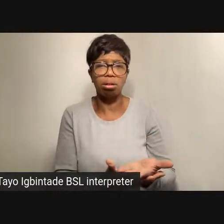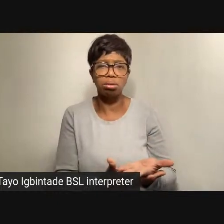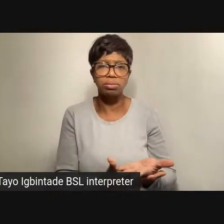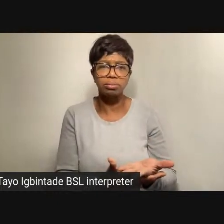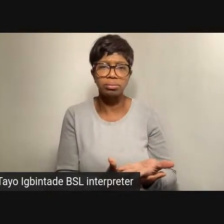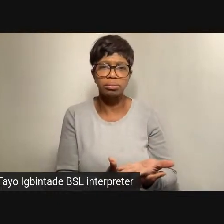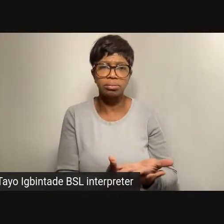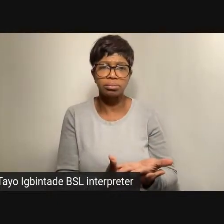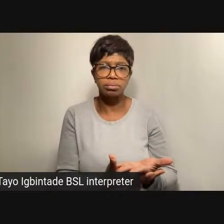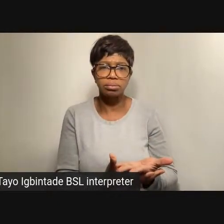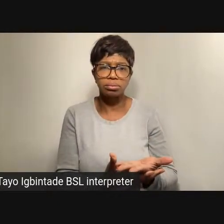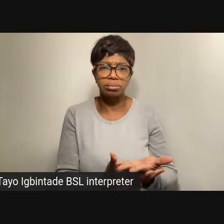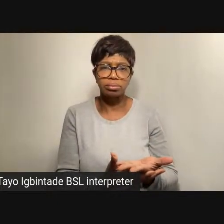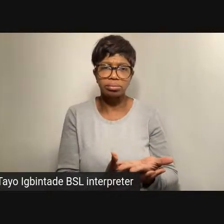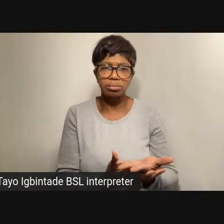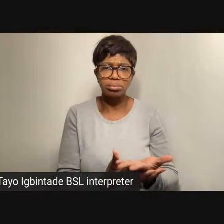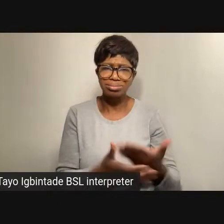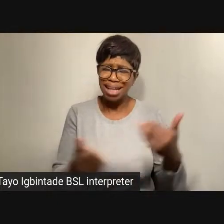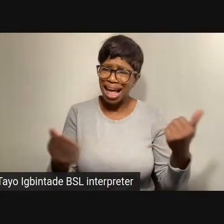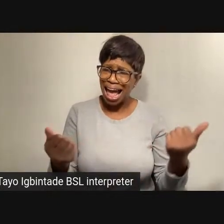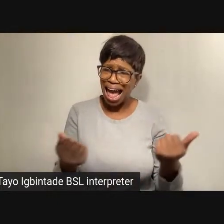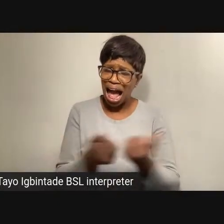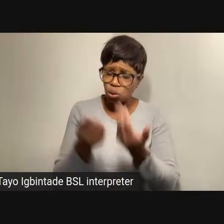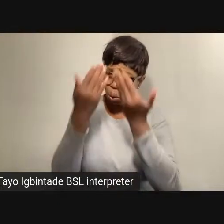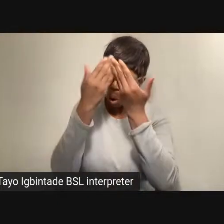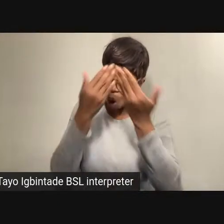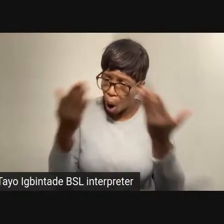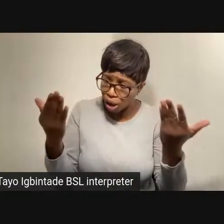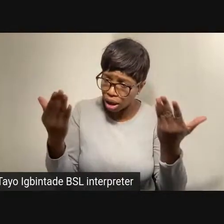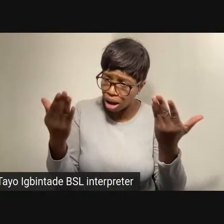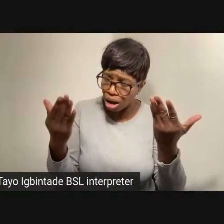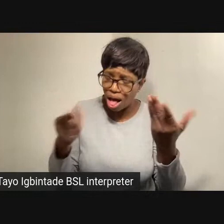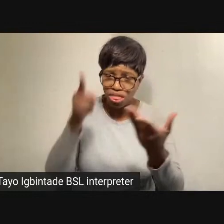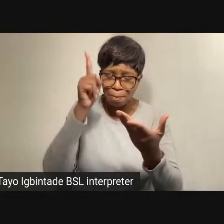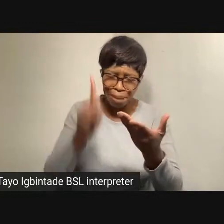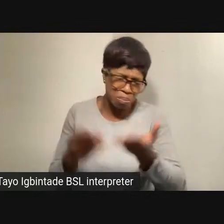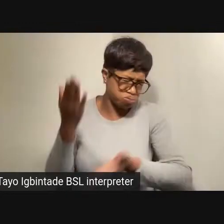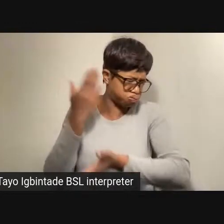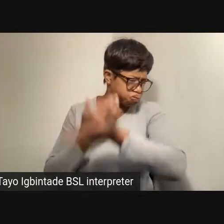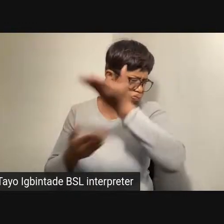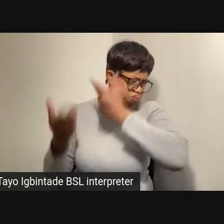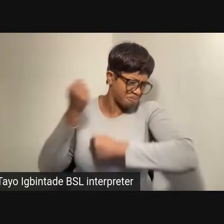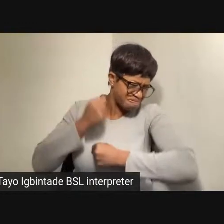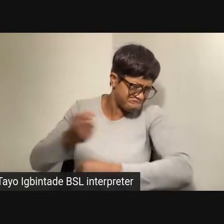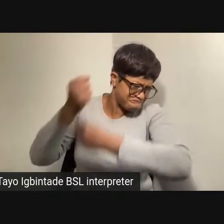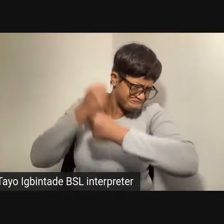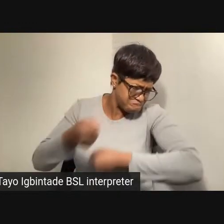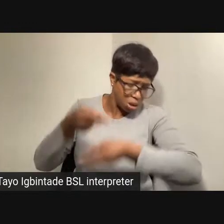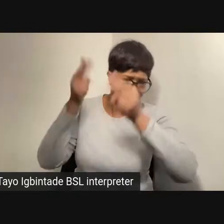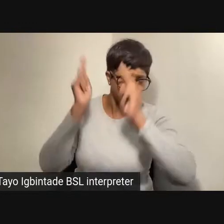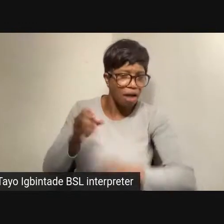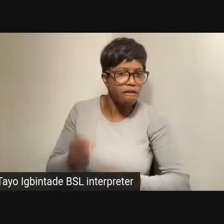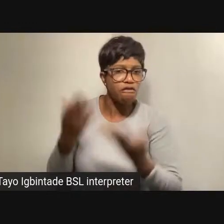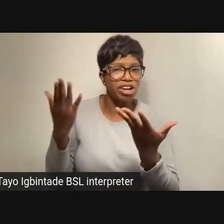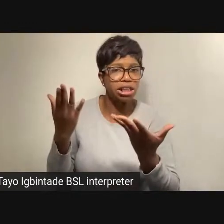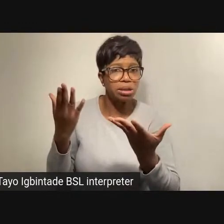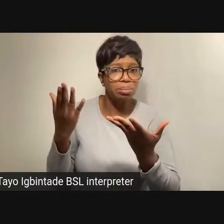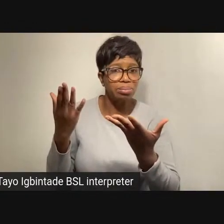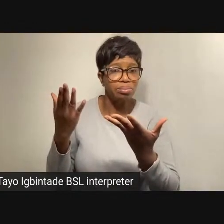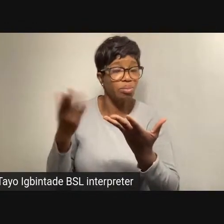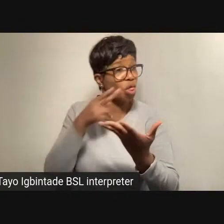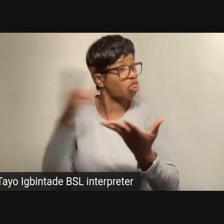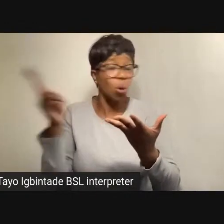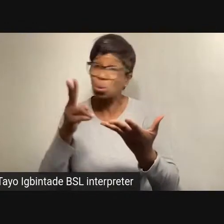How do we honor those who have lost their lives for our freedom? Those who didn't make it across the